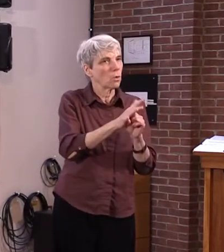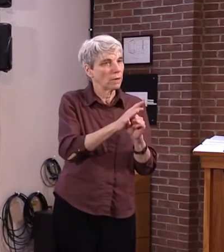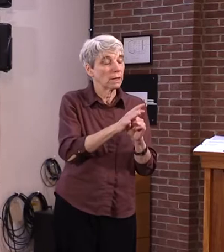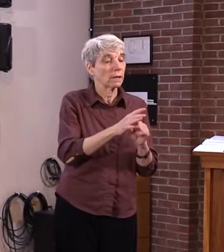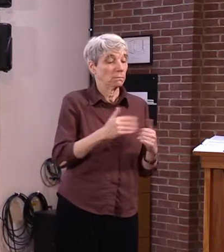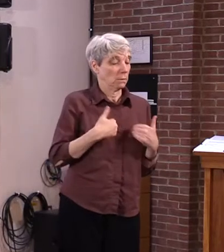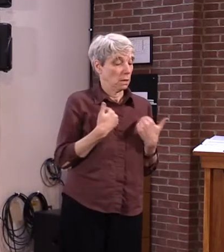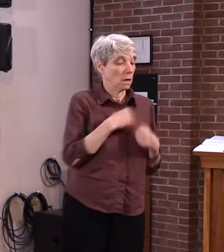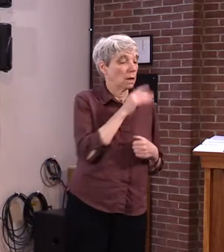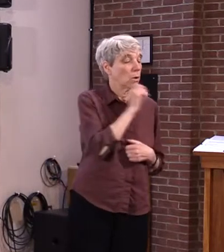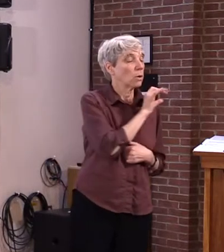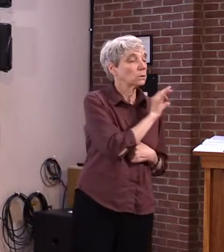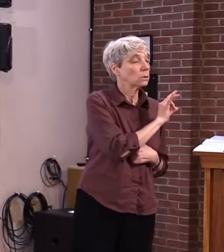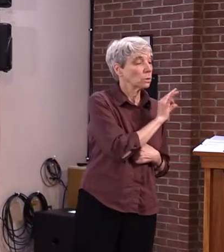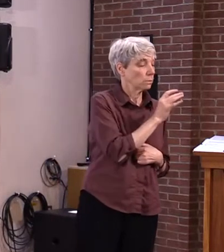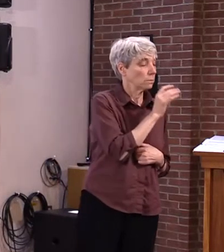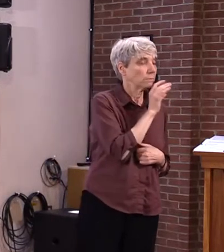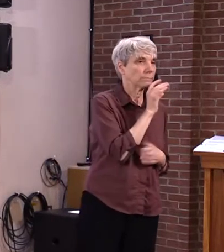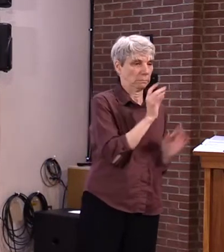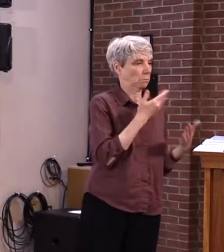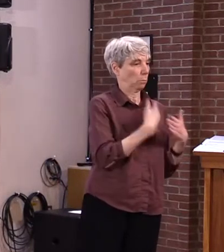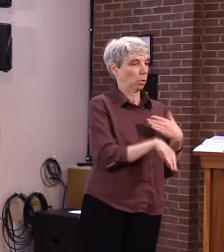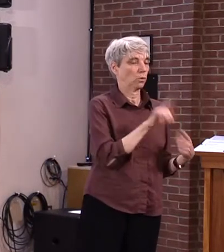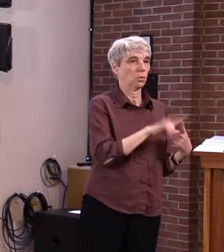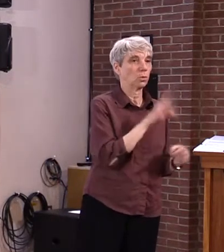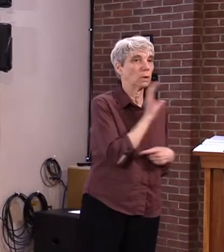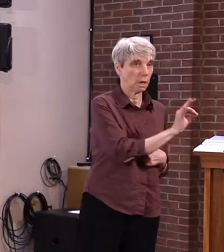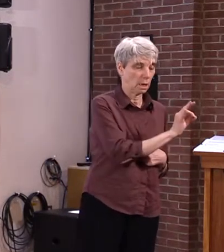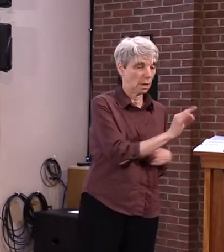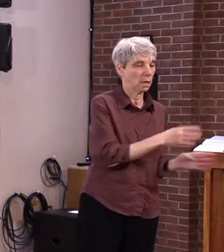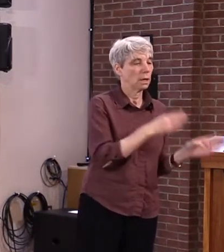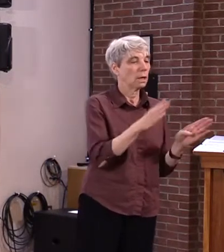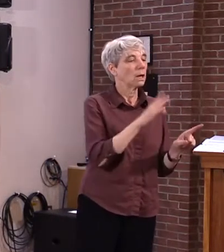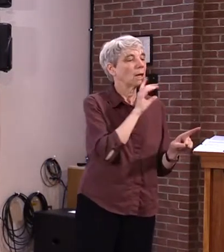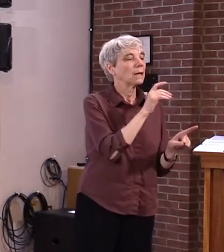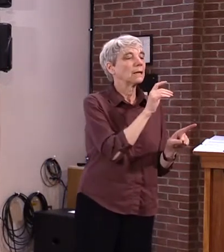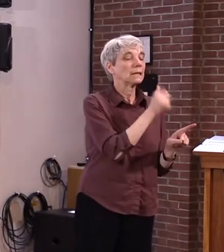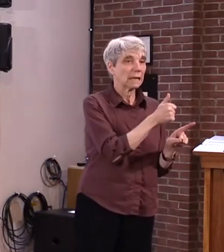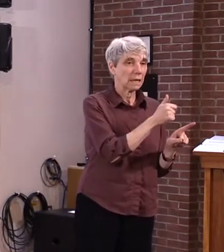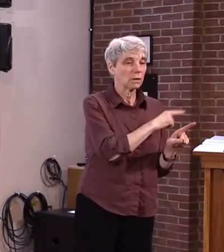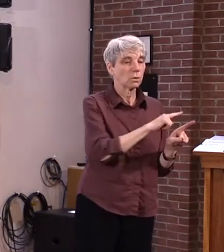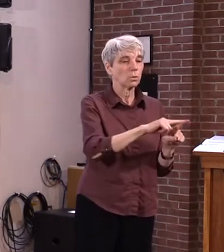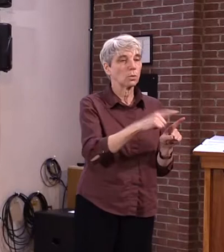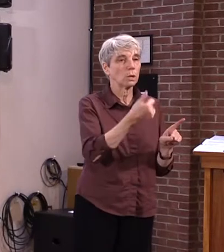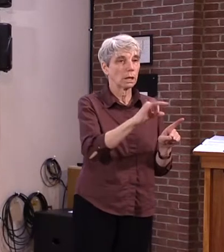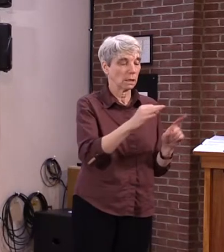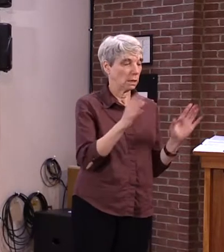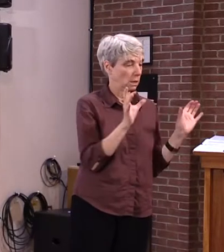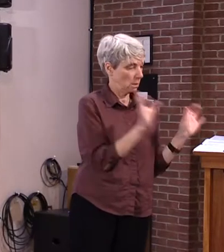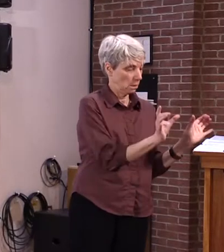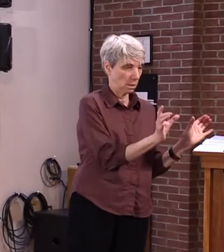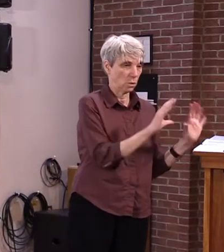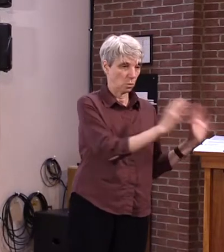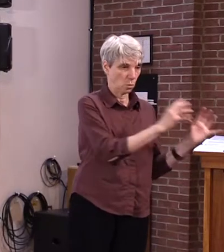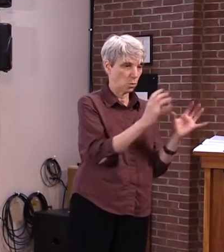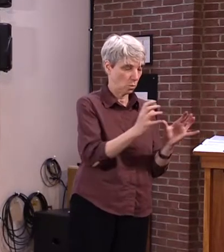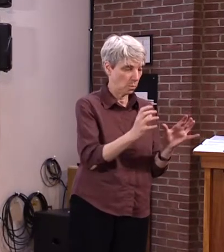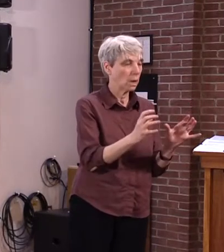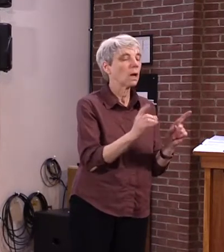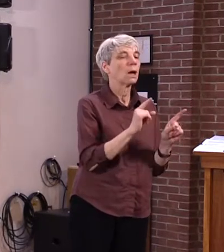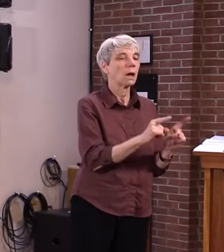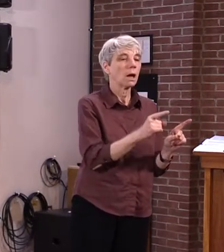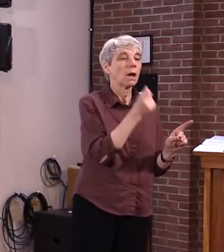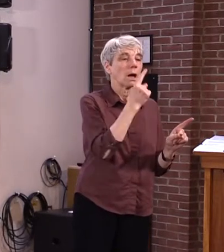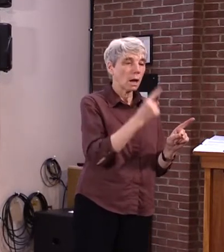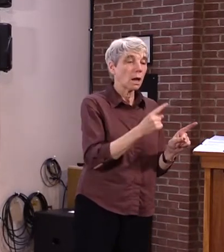0 to 9, and 10 to 19, you look at that particular grouping, we actually saw a decrease in cases among that age group when